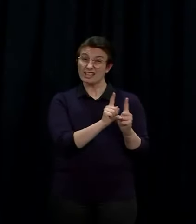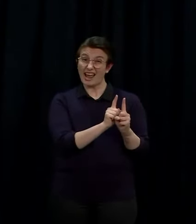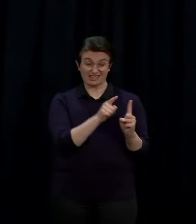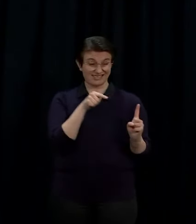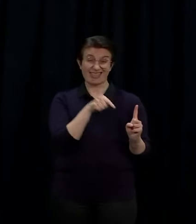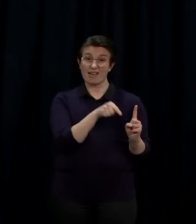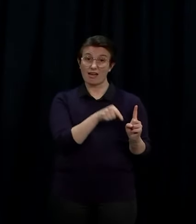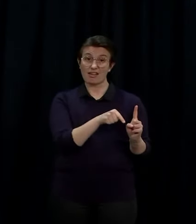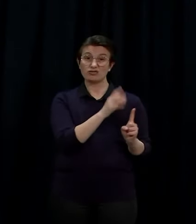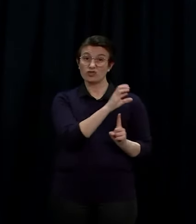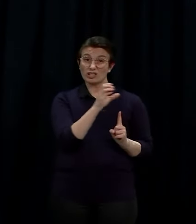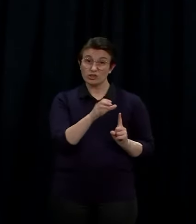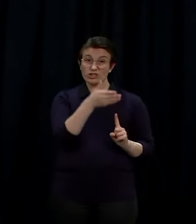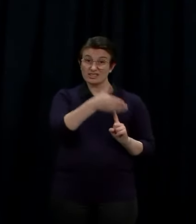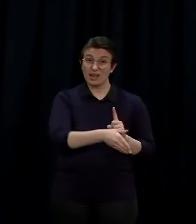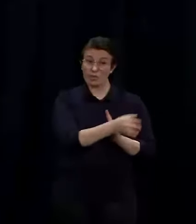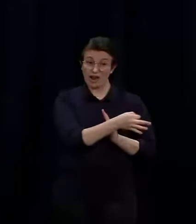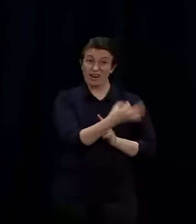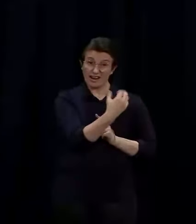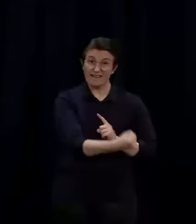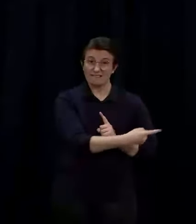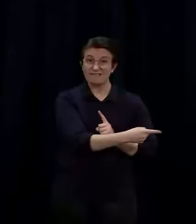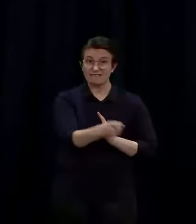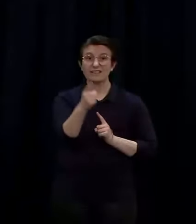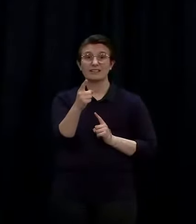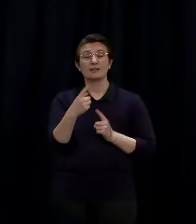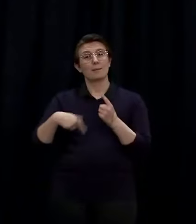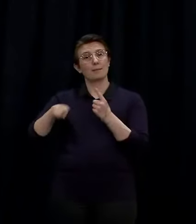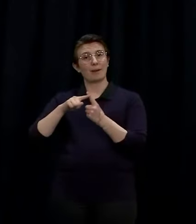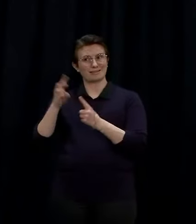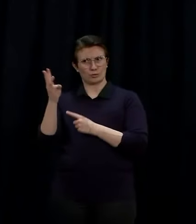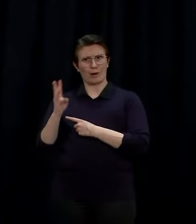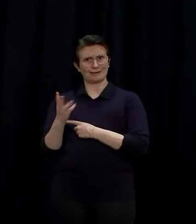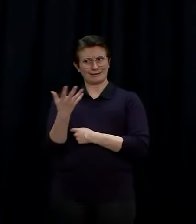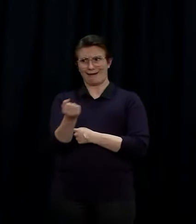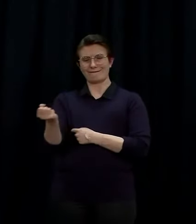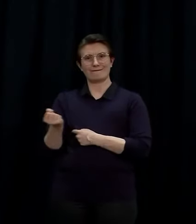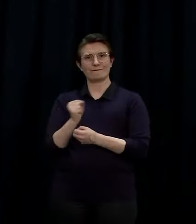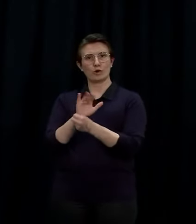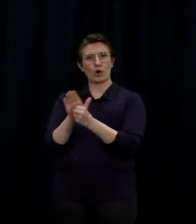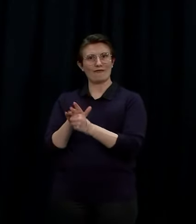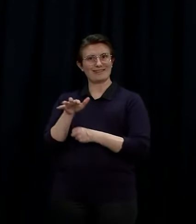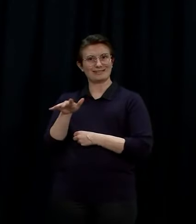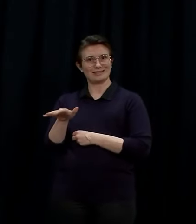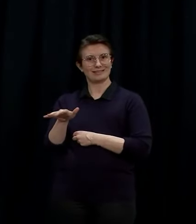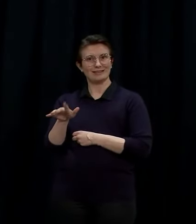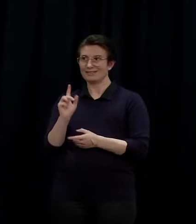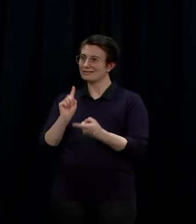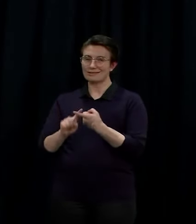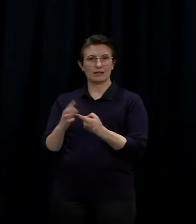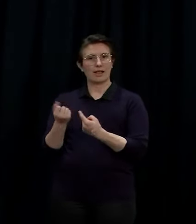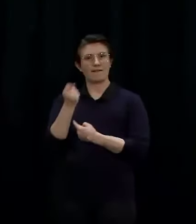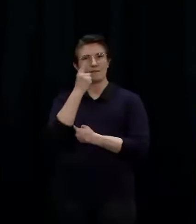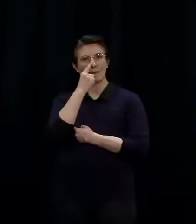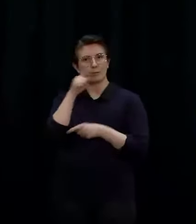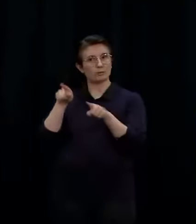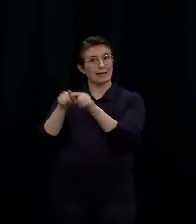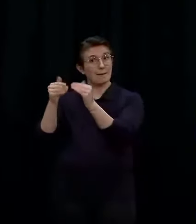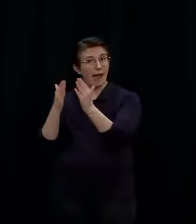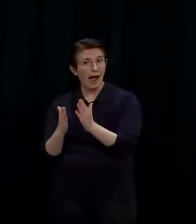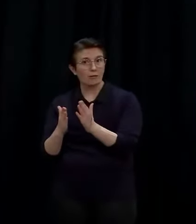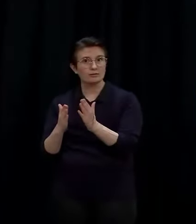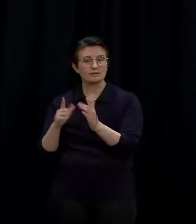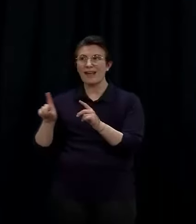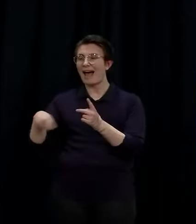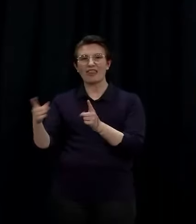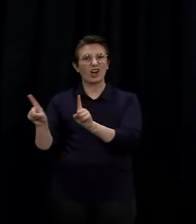while currently contained, did have contacts that are further testing due over the coming days. As I've said, we also have